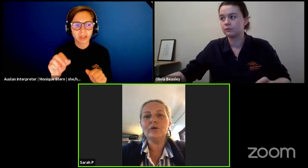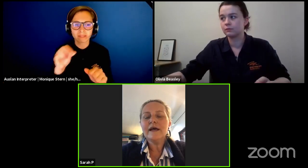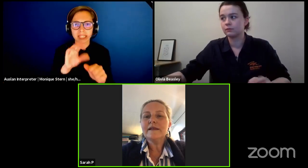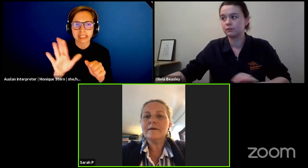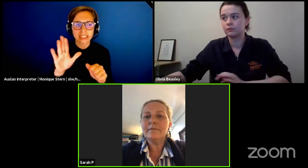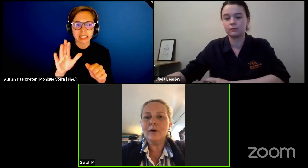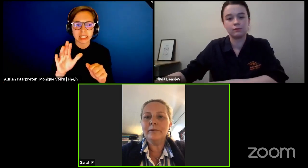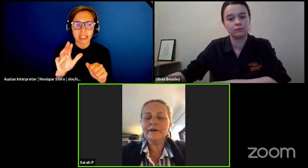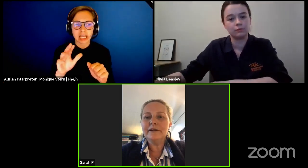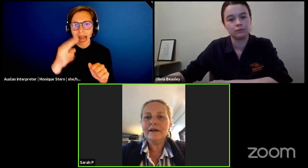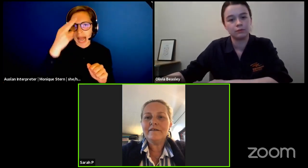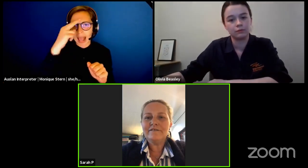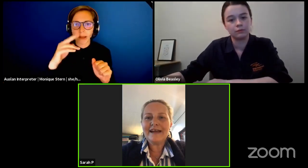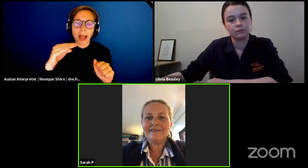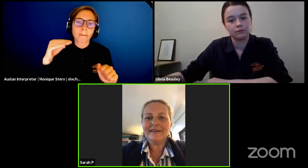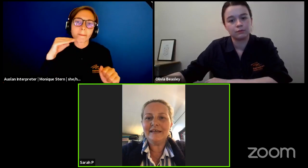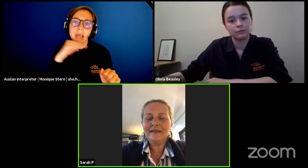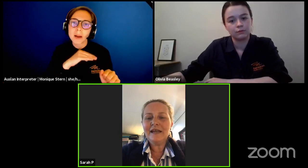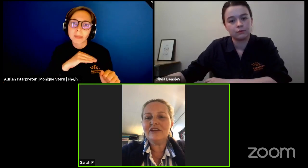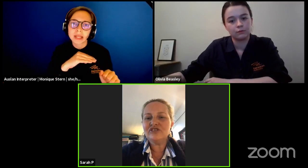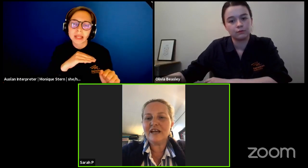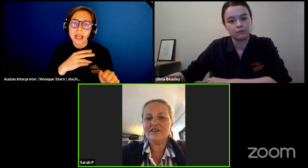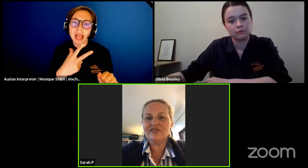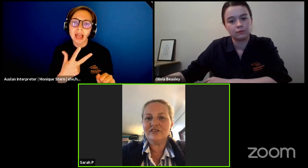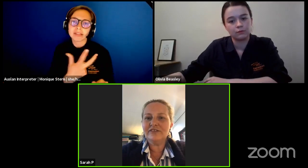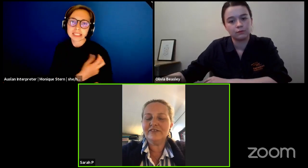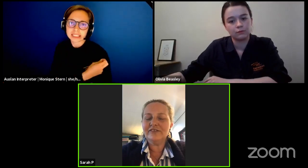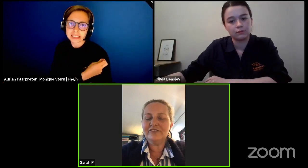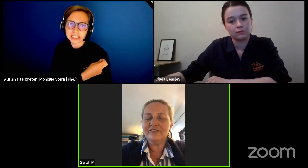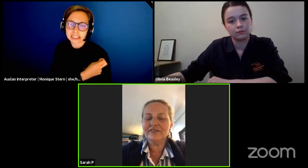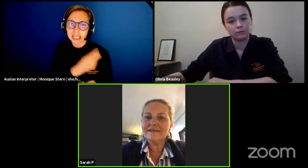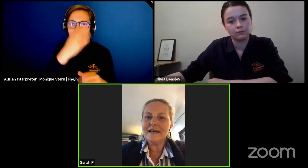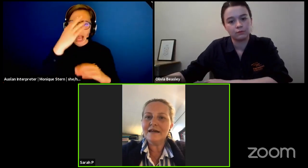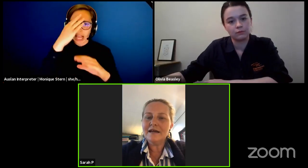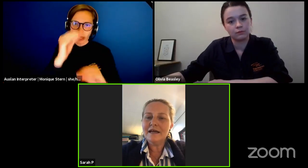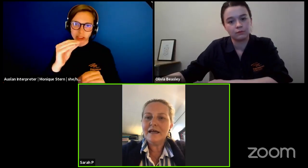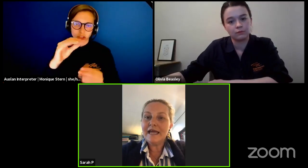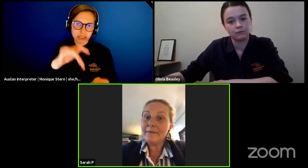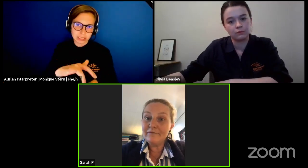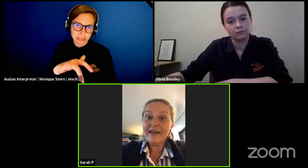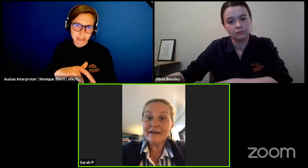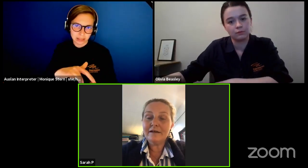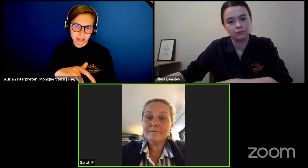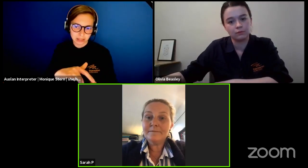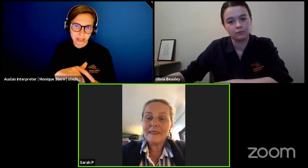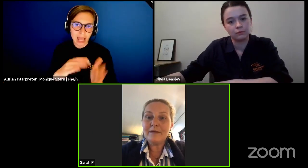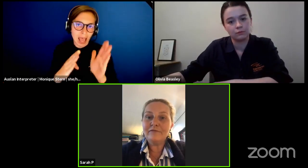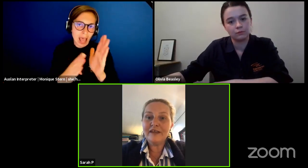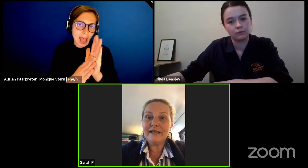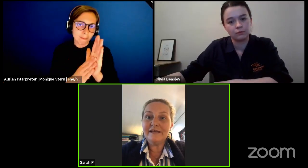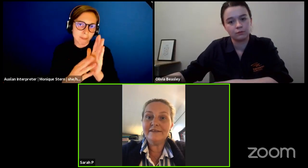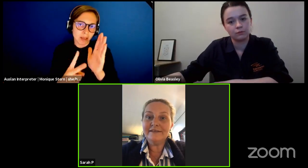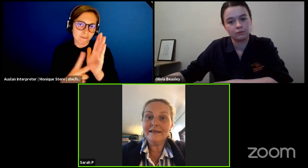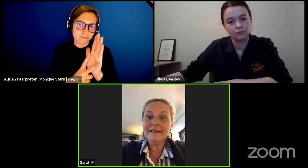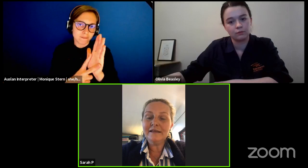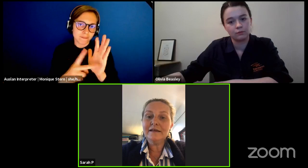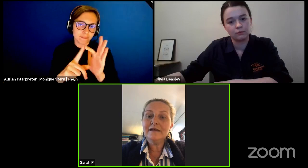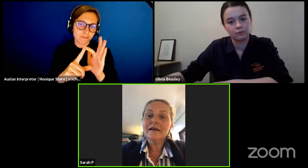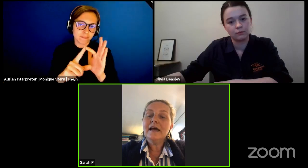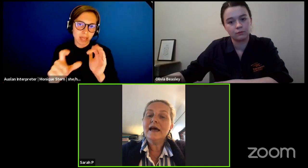It's called the Melbourne Vaccine Education Centre, MVEC,